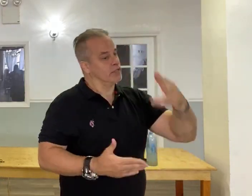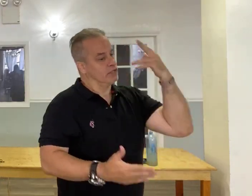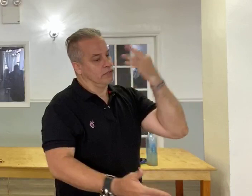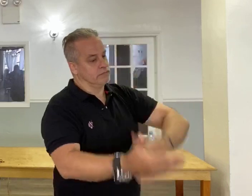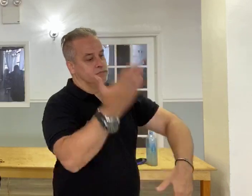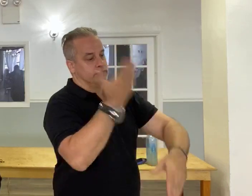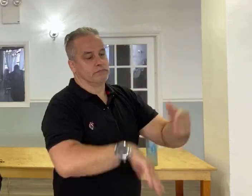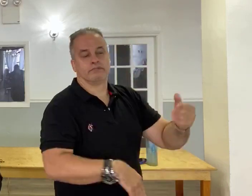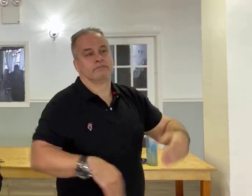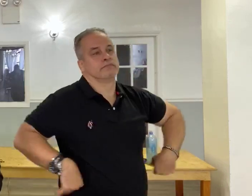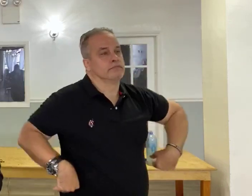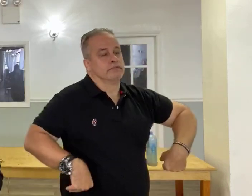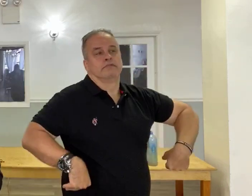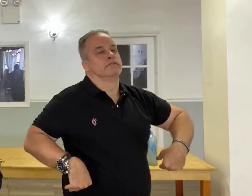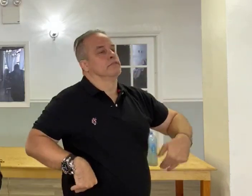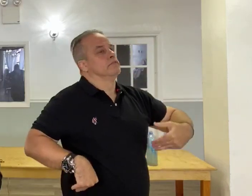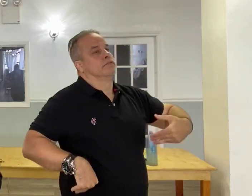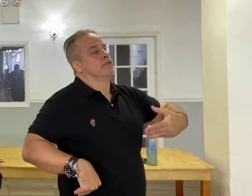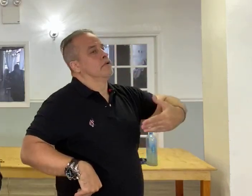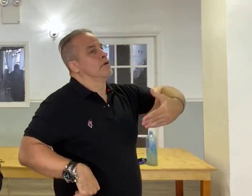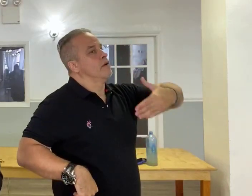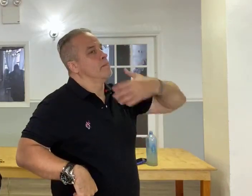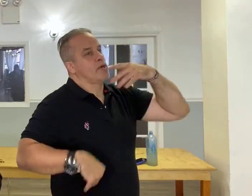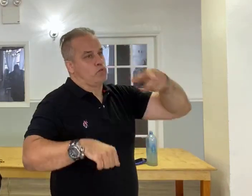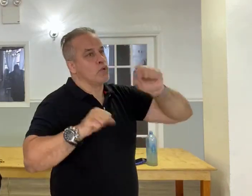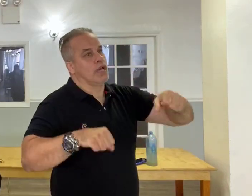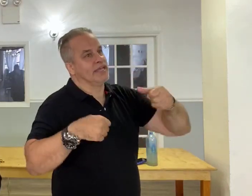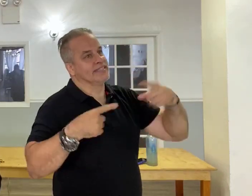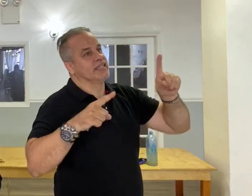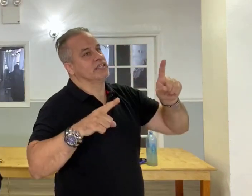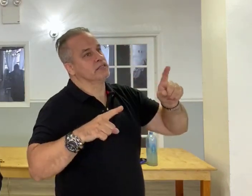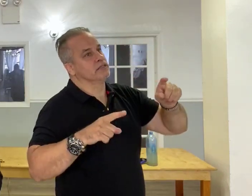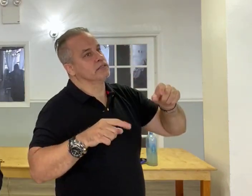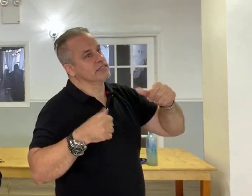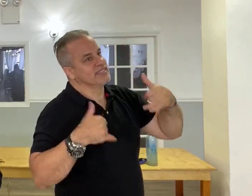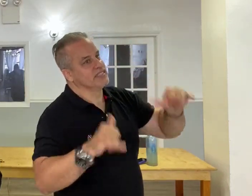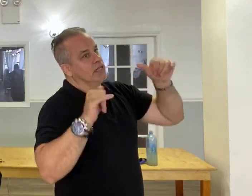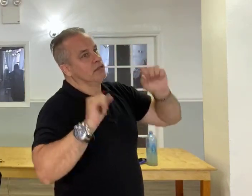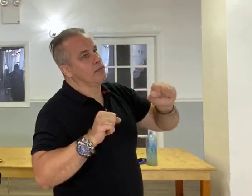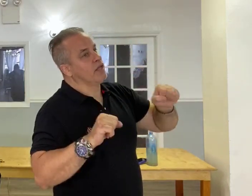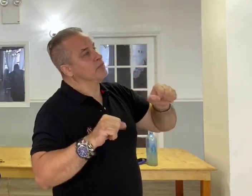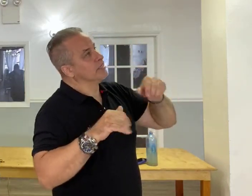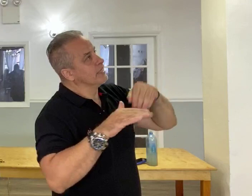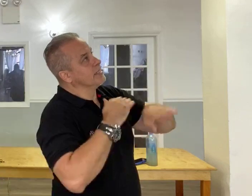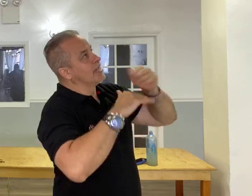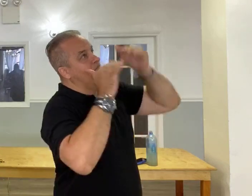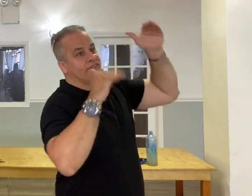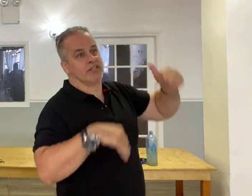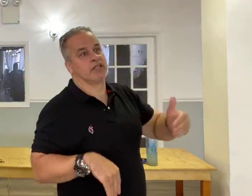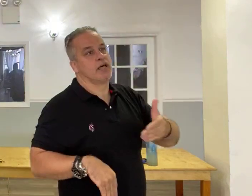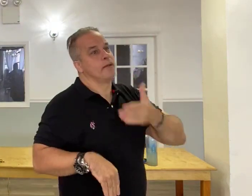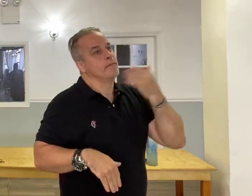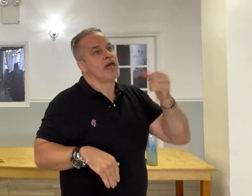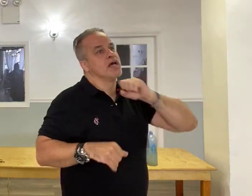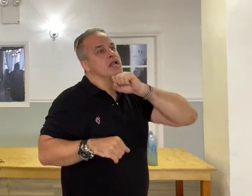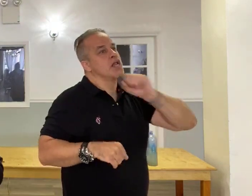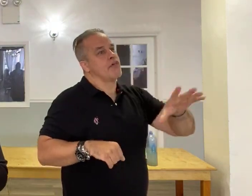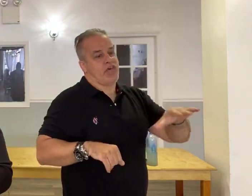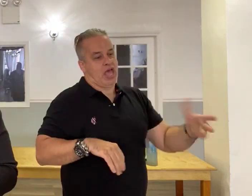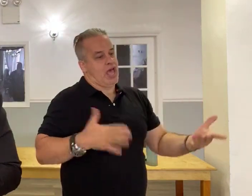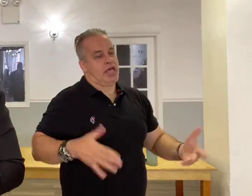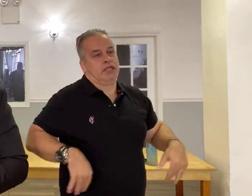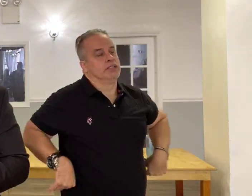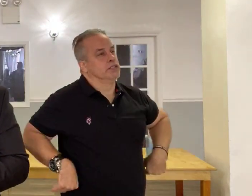It is better for thee to enter into life, halt or maimed, rather than having two hands or two feet to